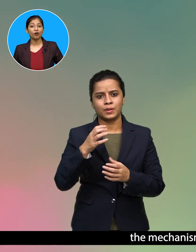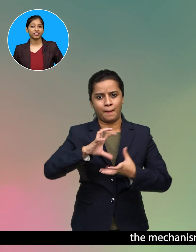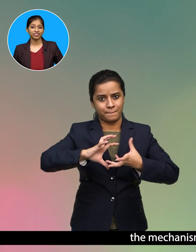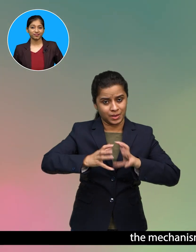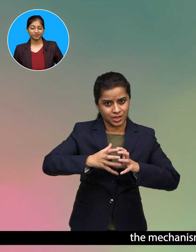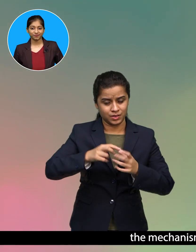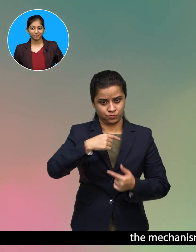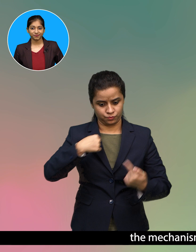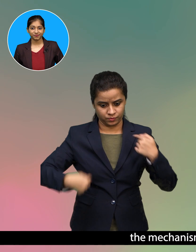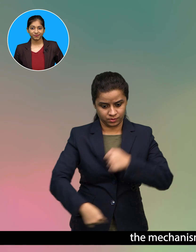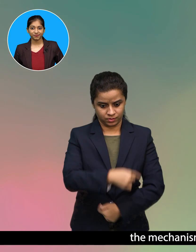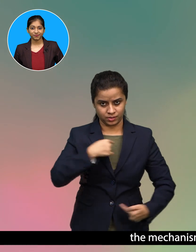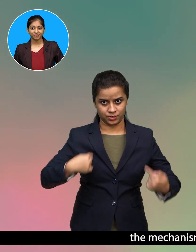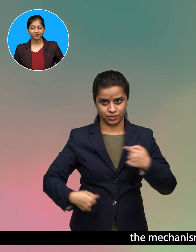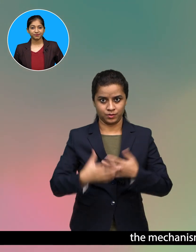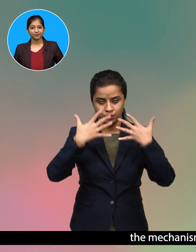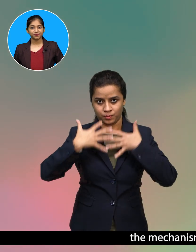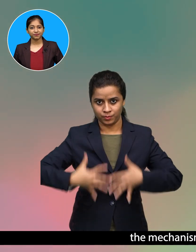the body.